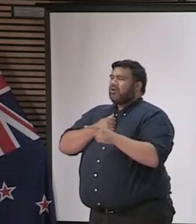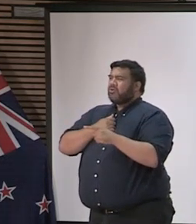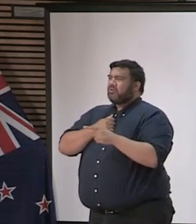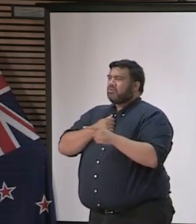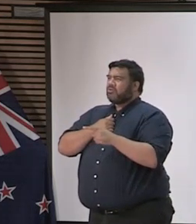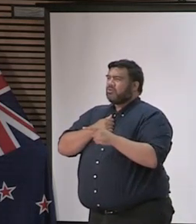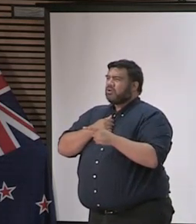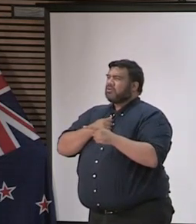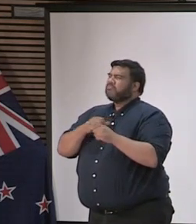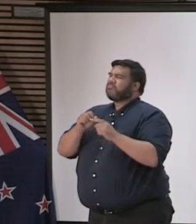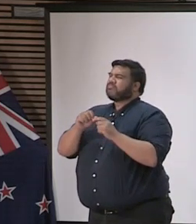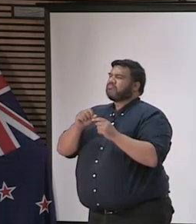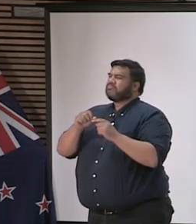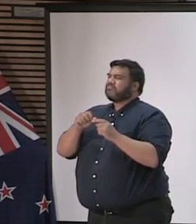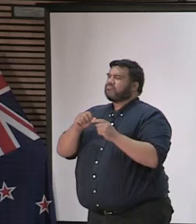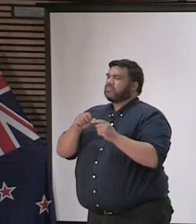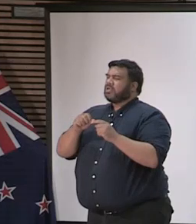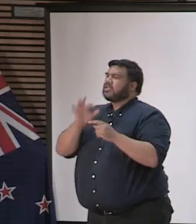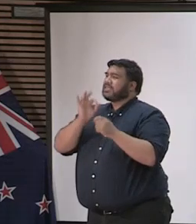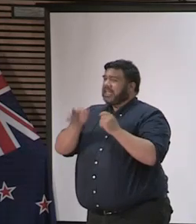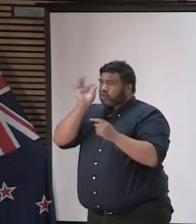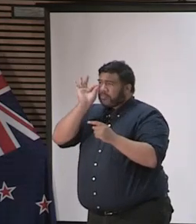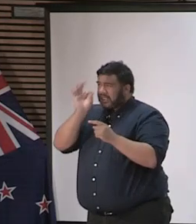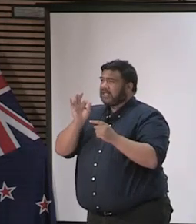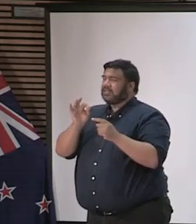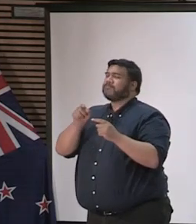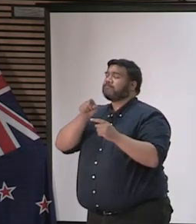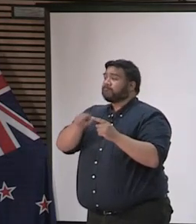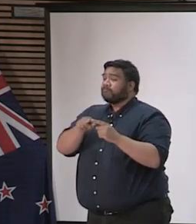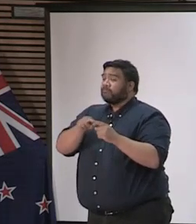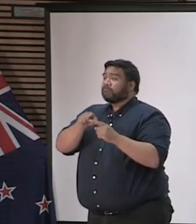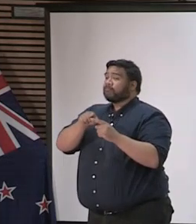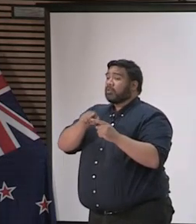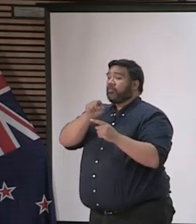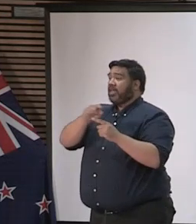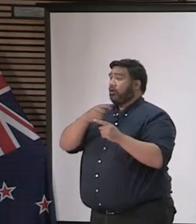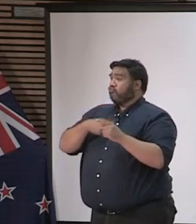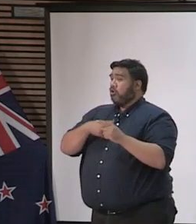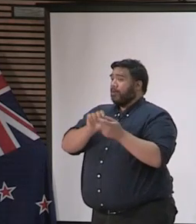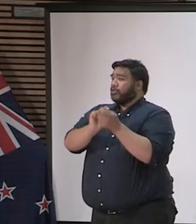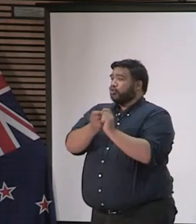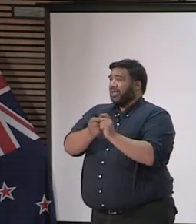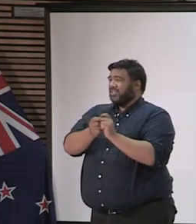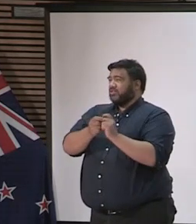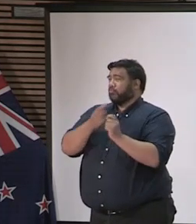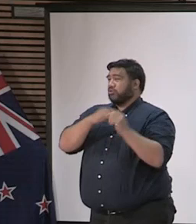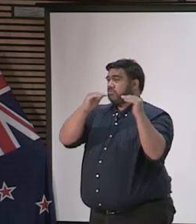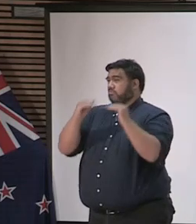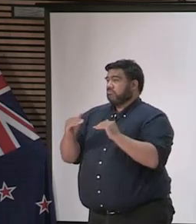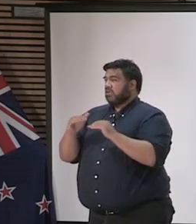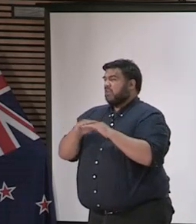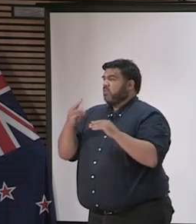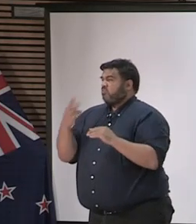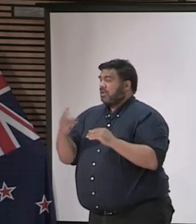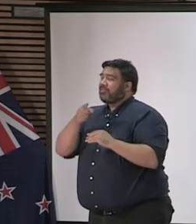up whilst Parliament was not sitting, whilst its role might change slightly as we're in level 3, I imagine that I envisage, and this